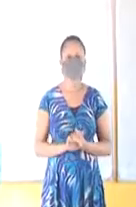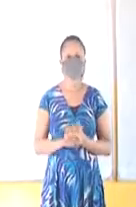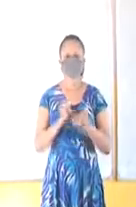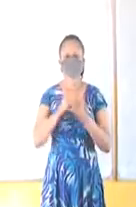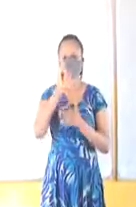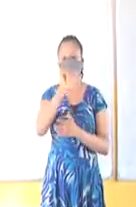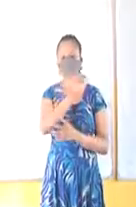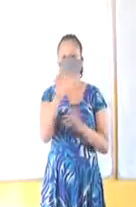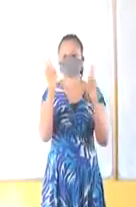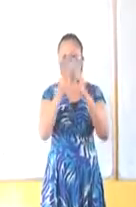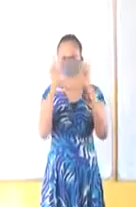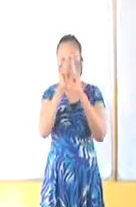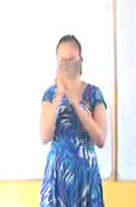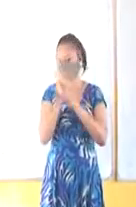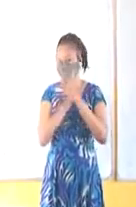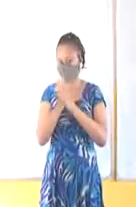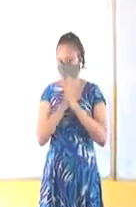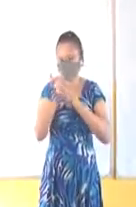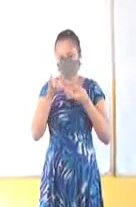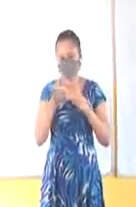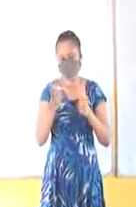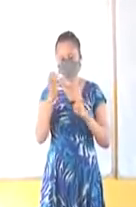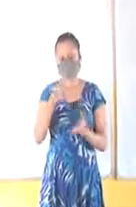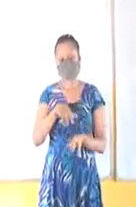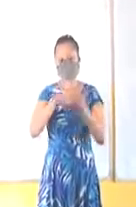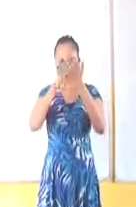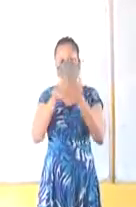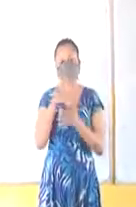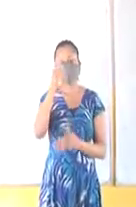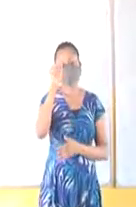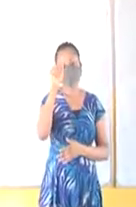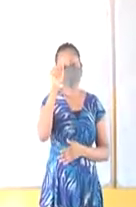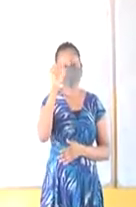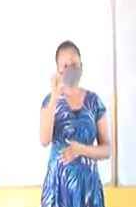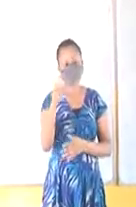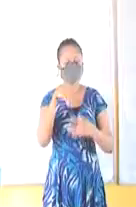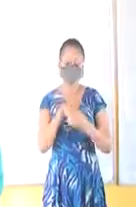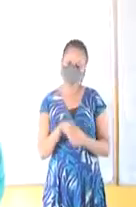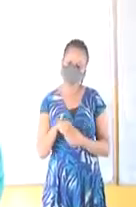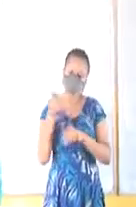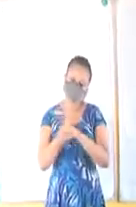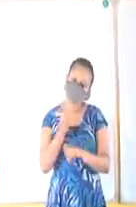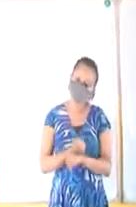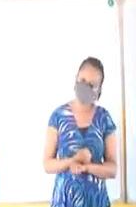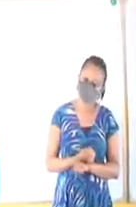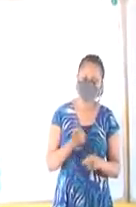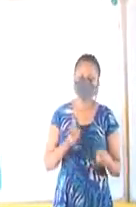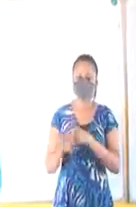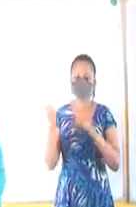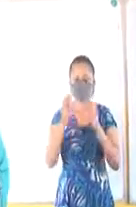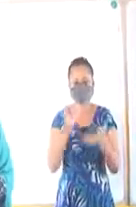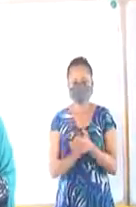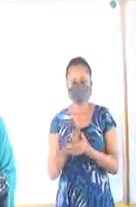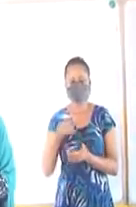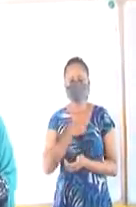way of representing data in statistics. And to do that, we are going to look at